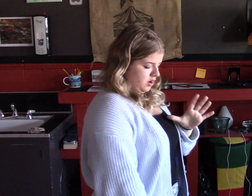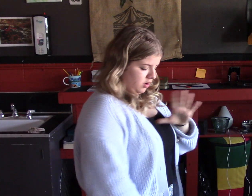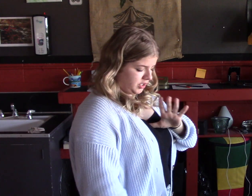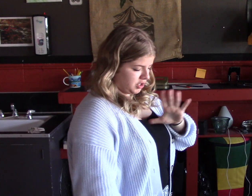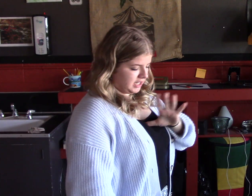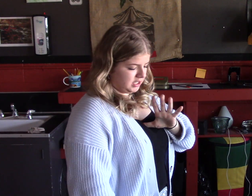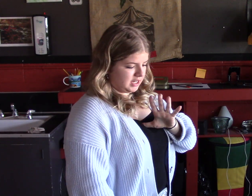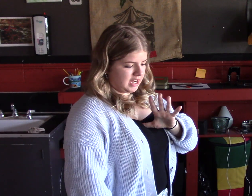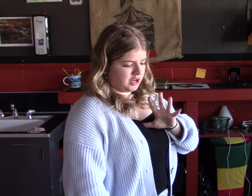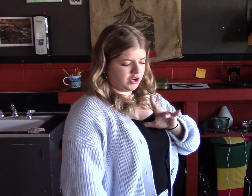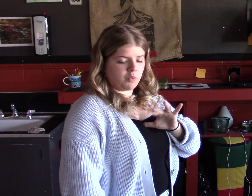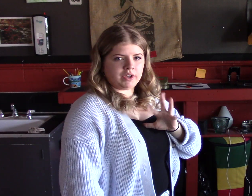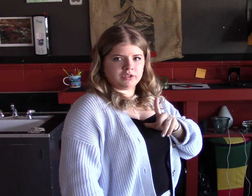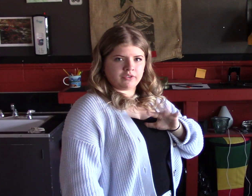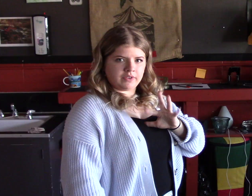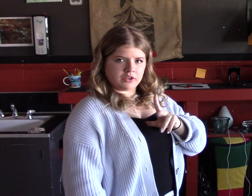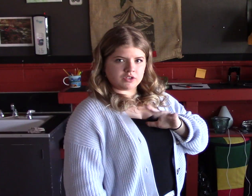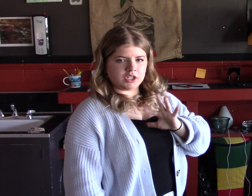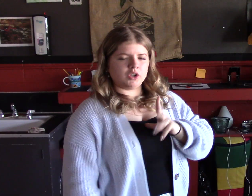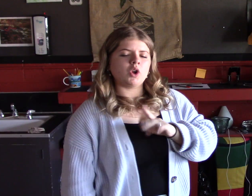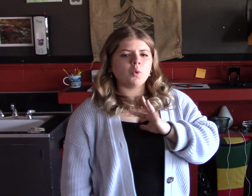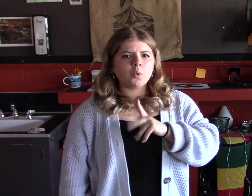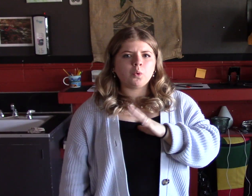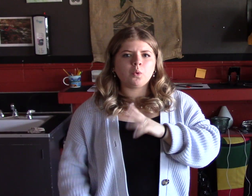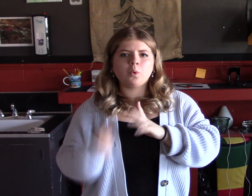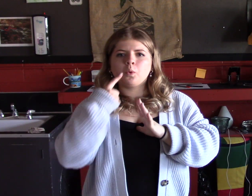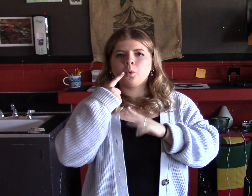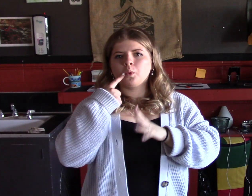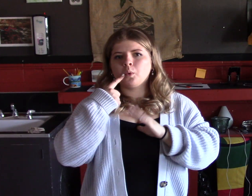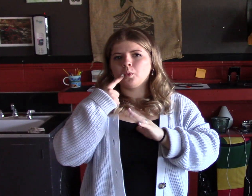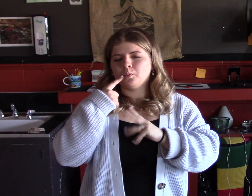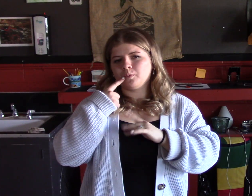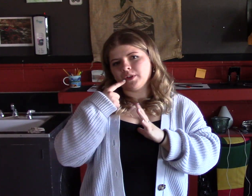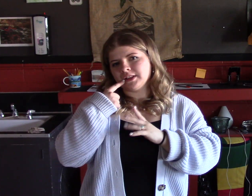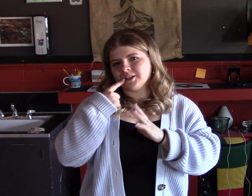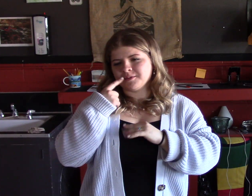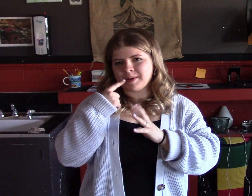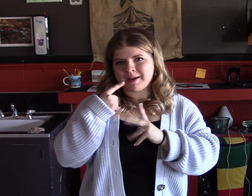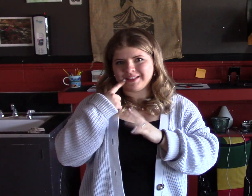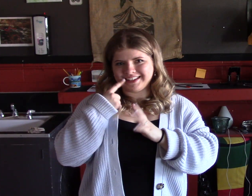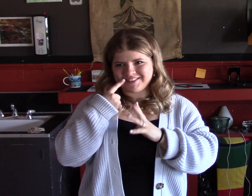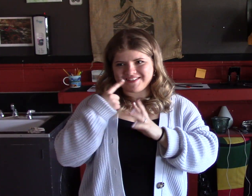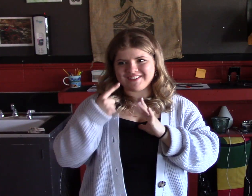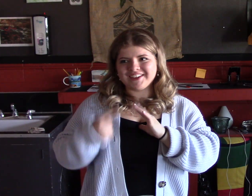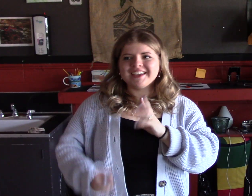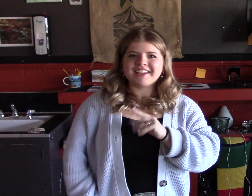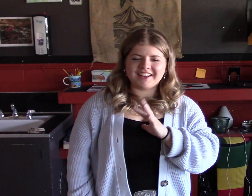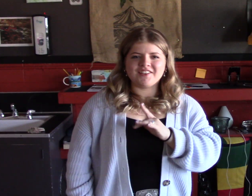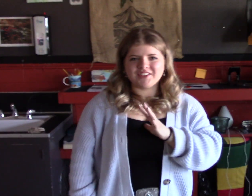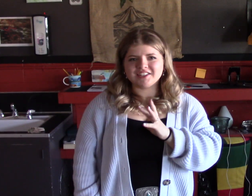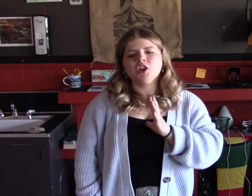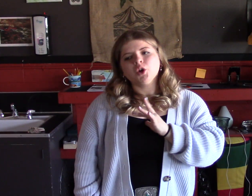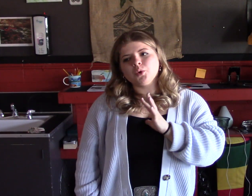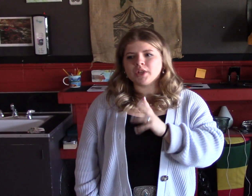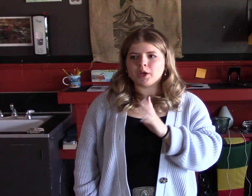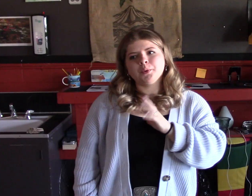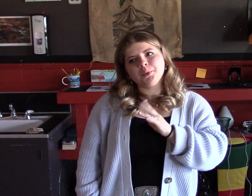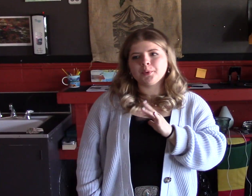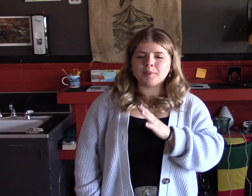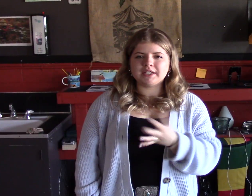on your chest, and you're going to wiggle your fingers. And you're going to go, like, look at my mouth, like my mouth kind of conveys cool. Like, because